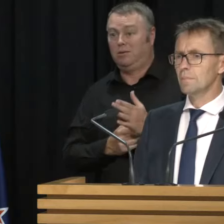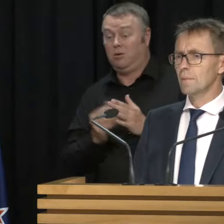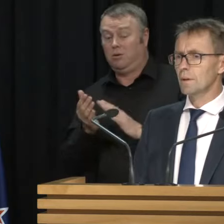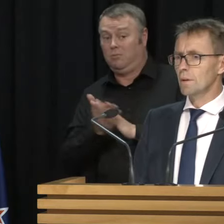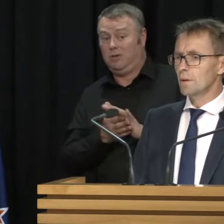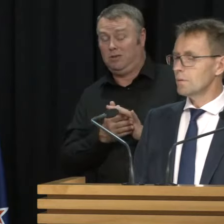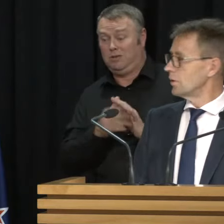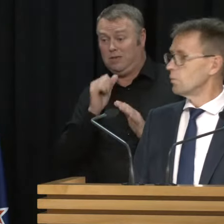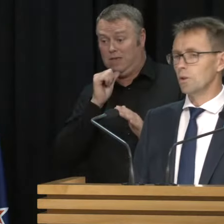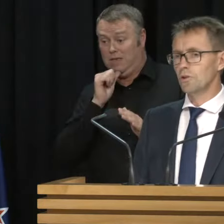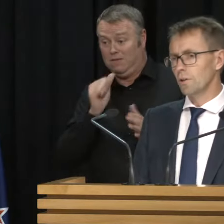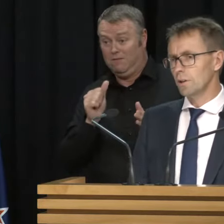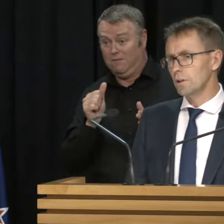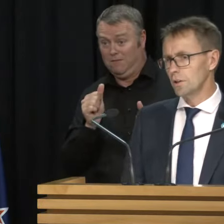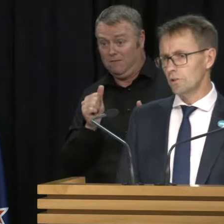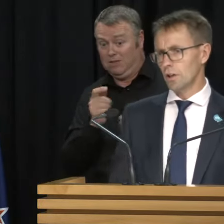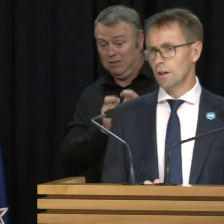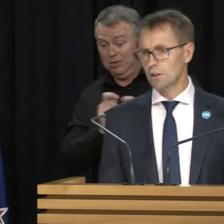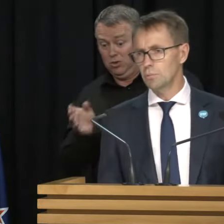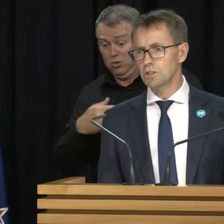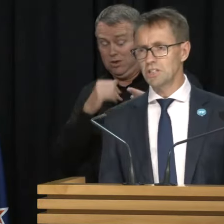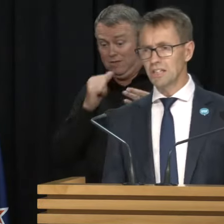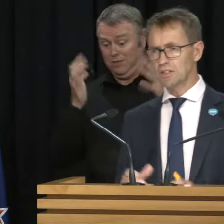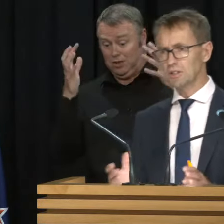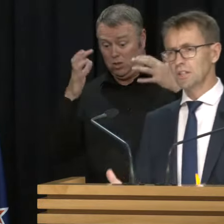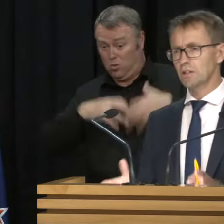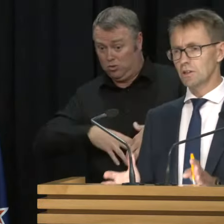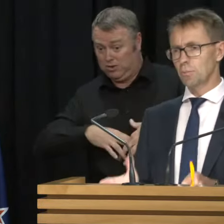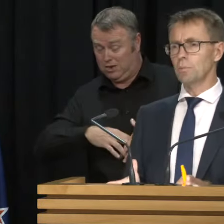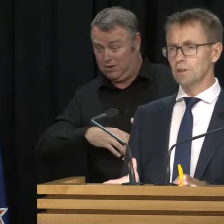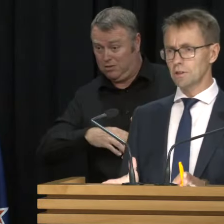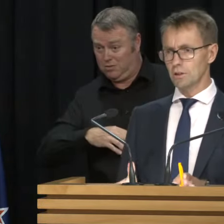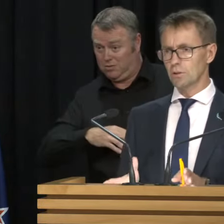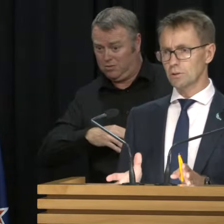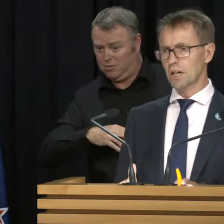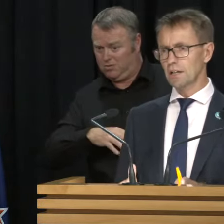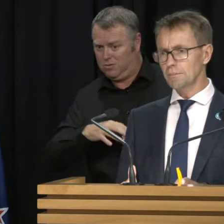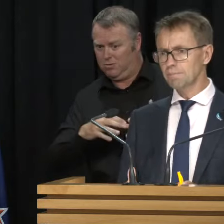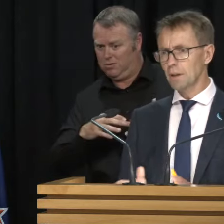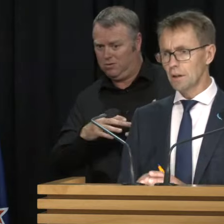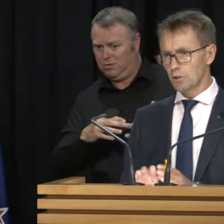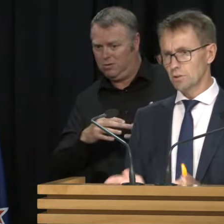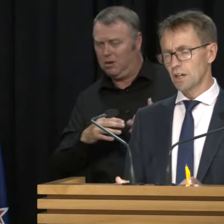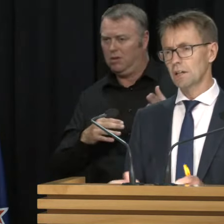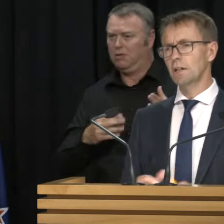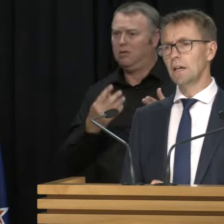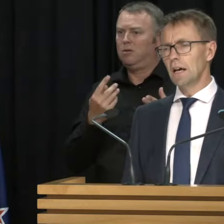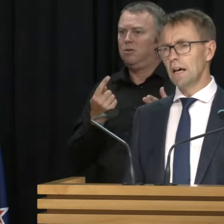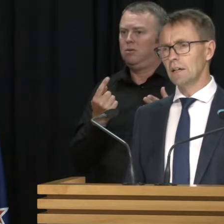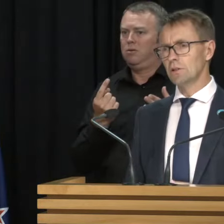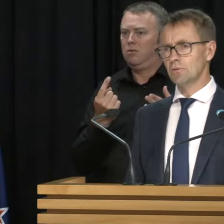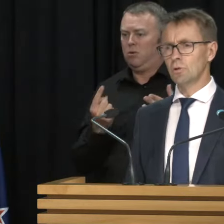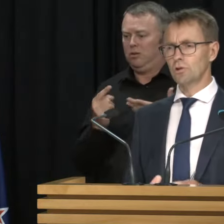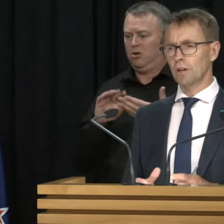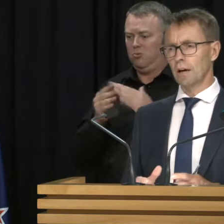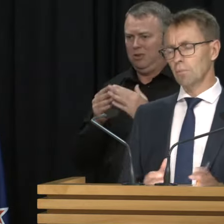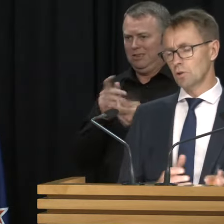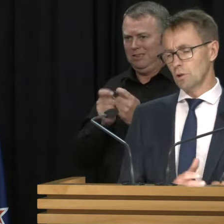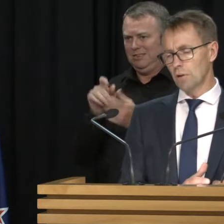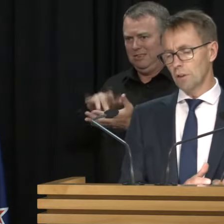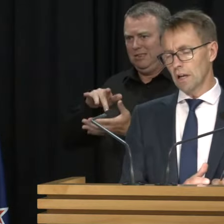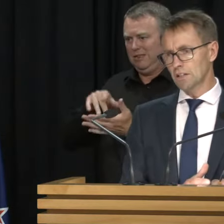way through? So there's a community testing centre that's permanent at the in Otara, and of